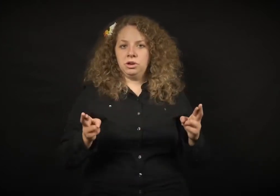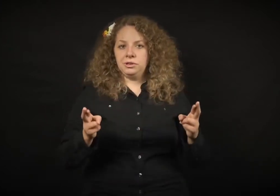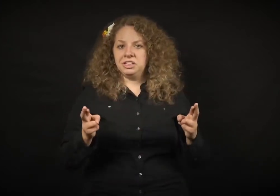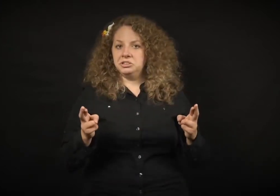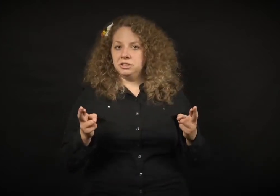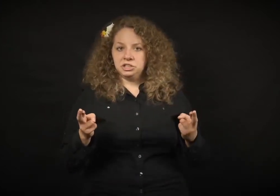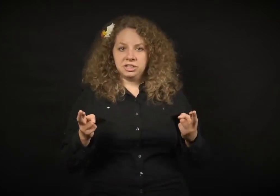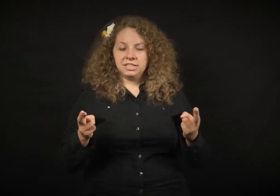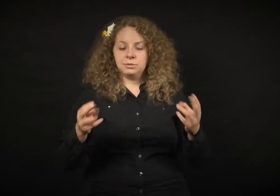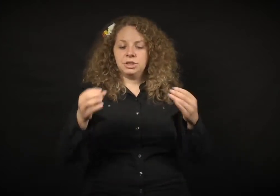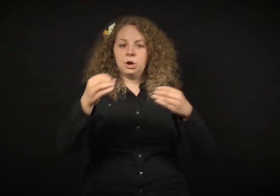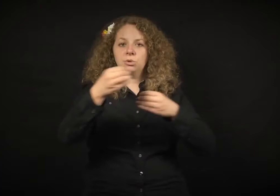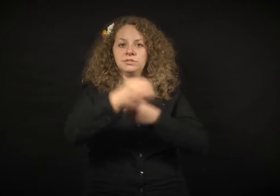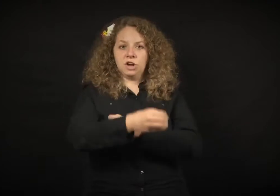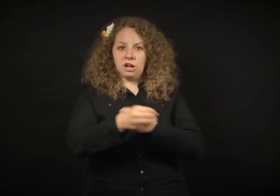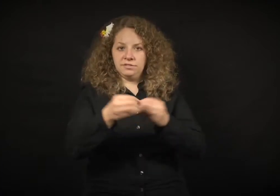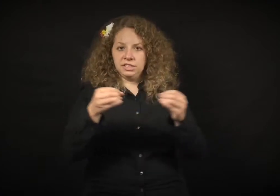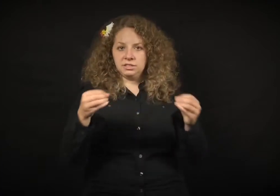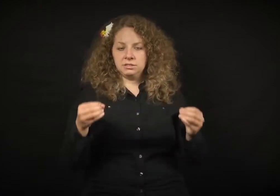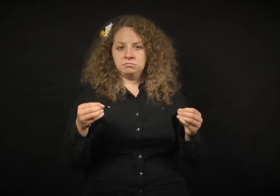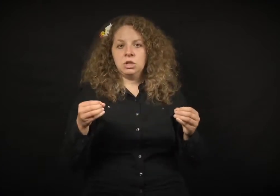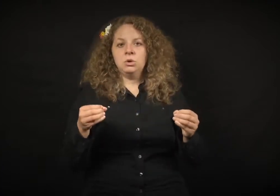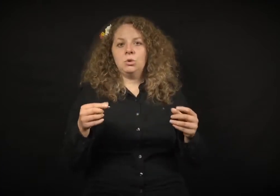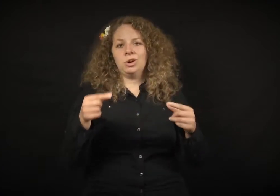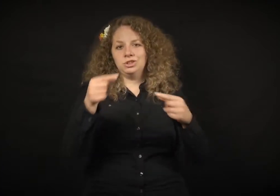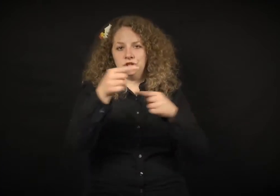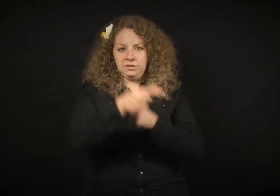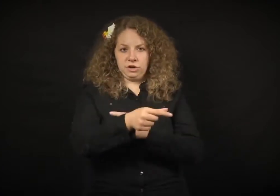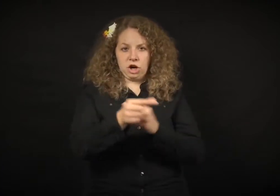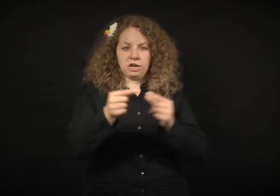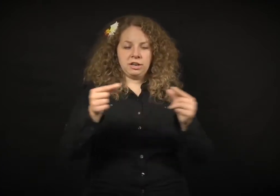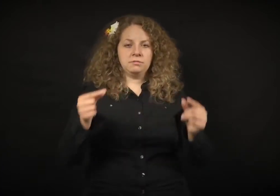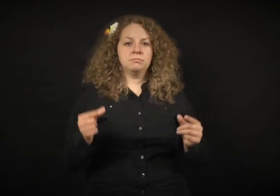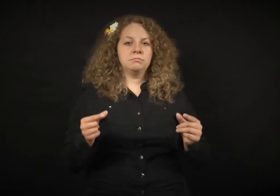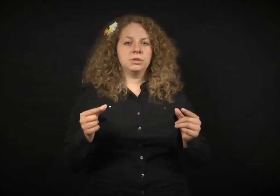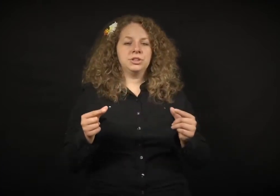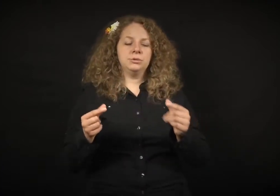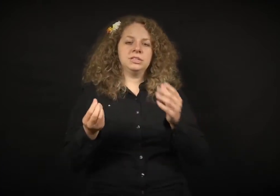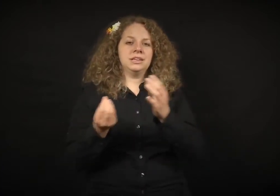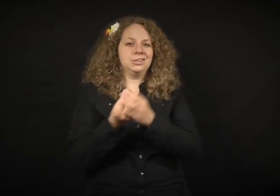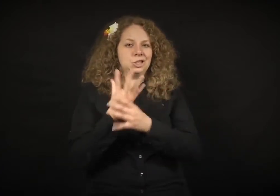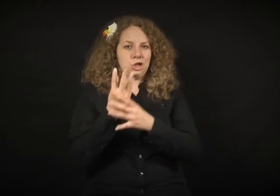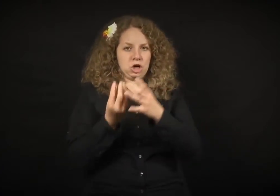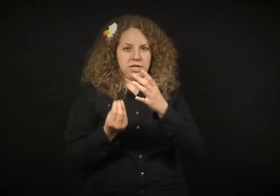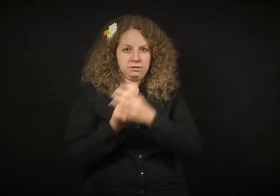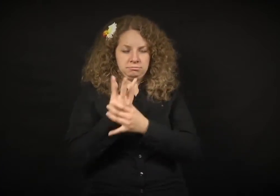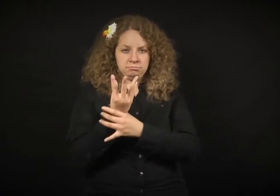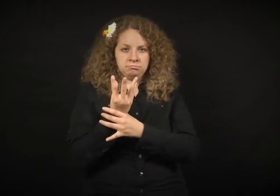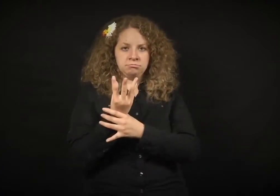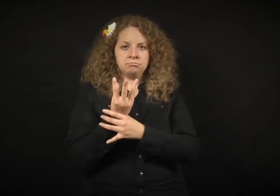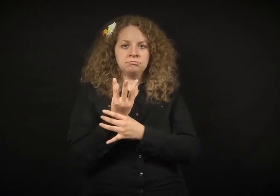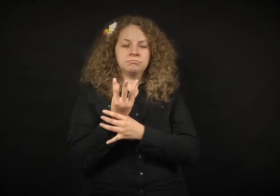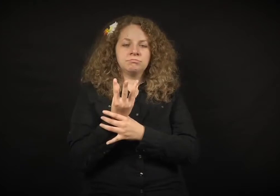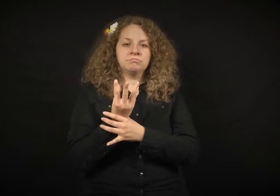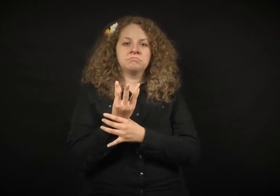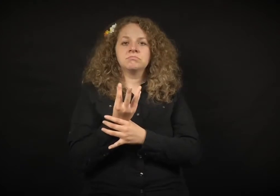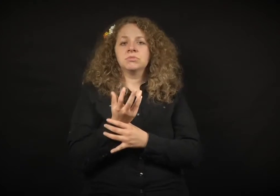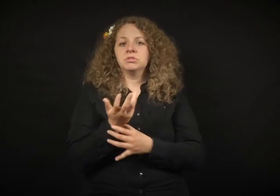you can initialize it with O's for office, or a G for garden. But the newer sign is garden.